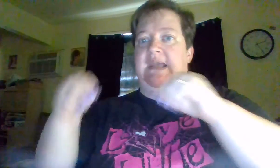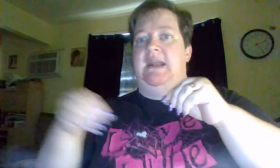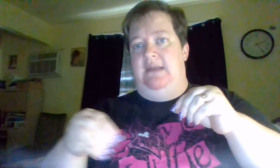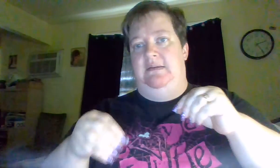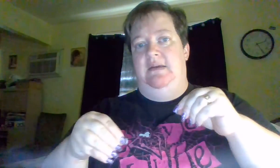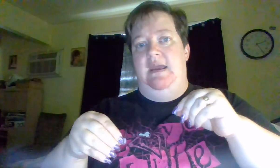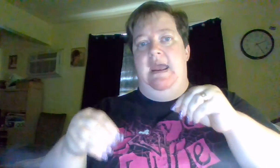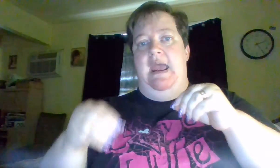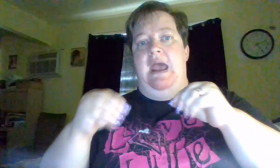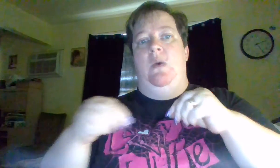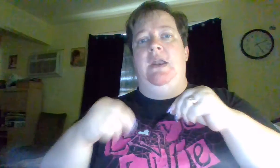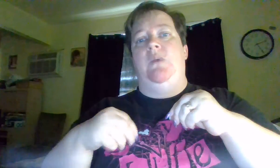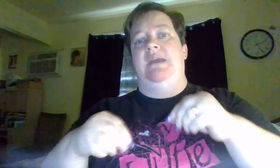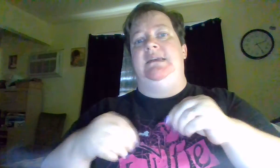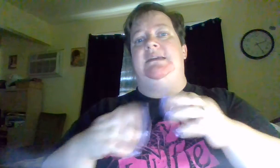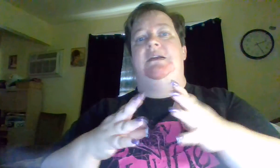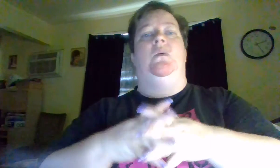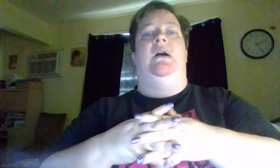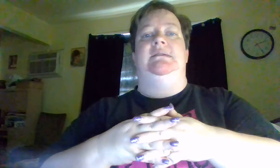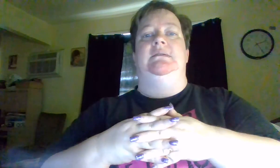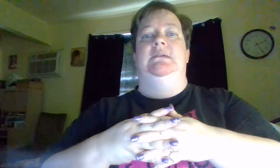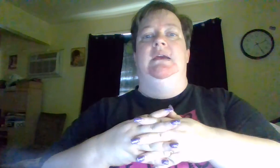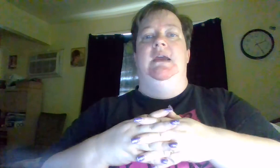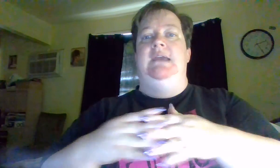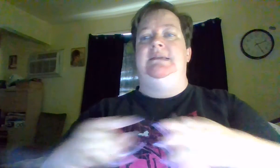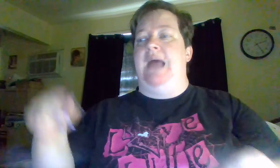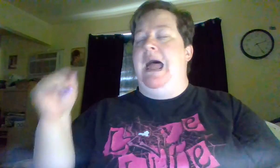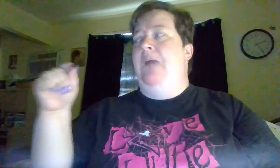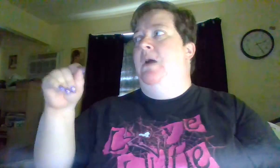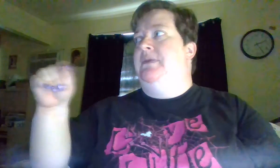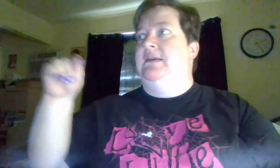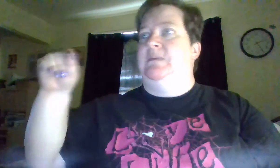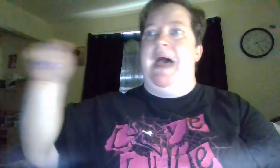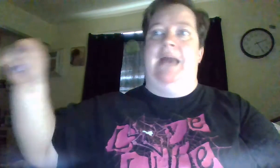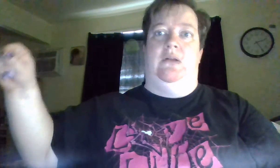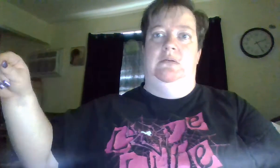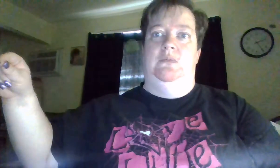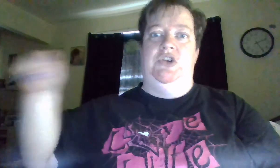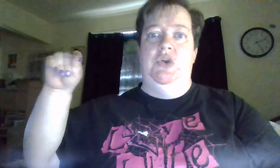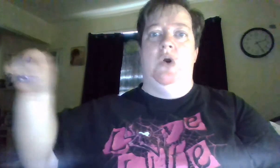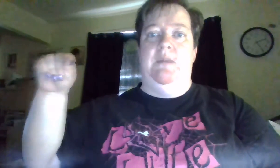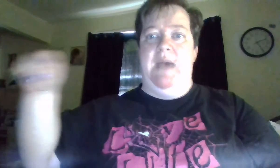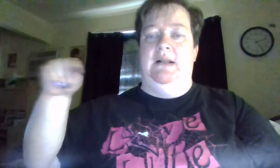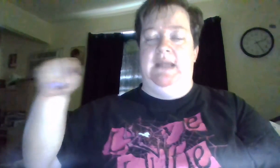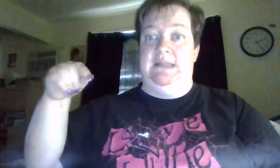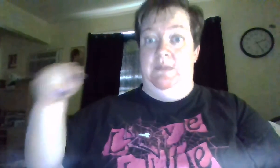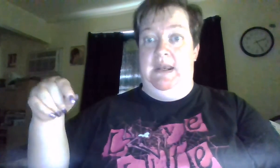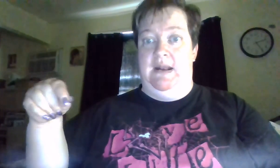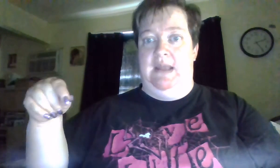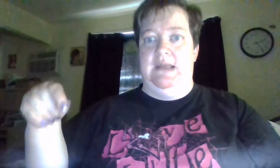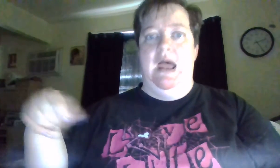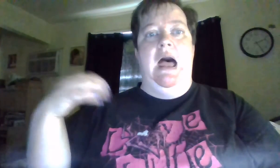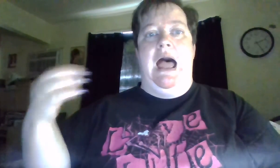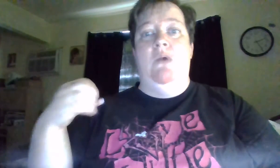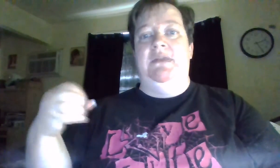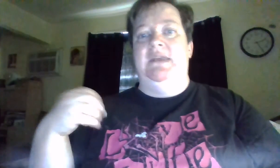Gideon. And one of the ways he did it was, he says, I want this battle. When you go to battle against the Midianites, I want this to be